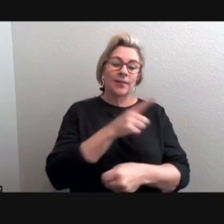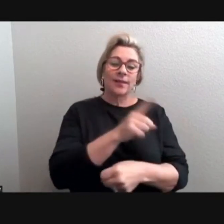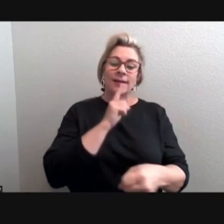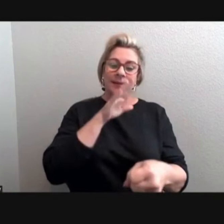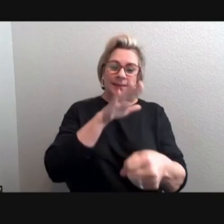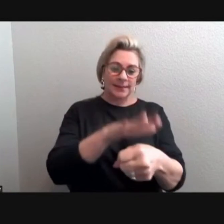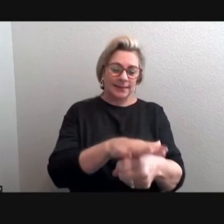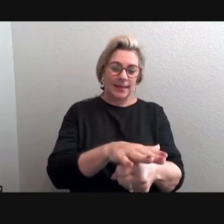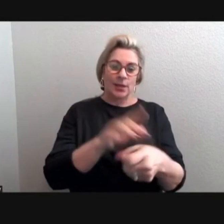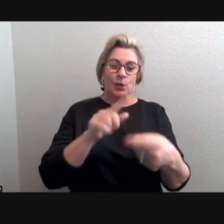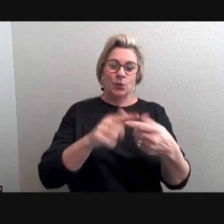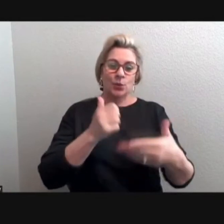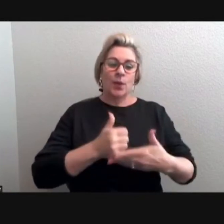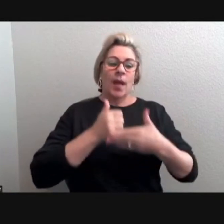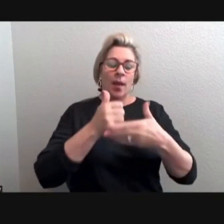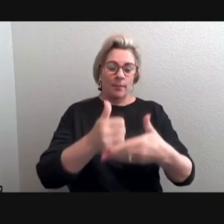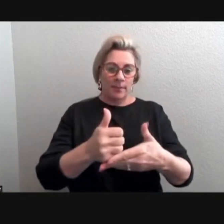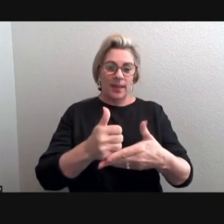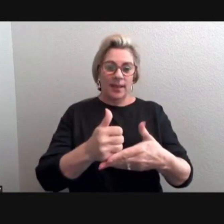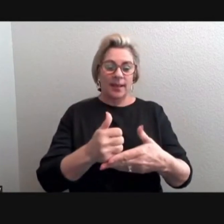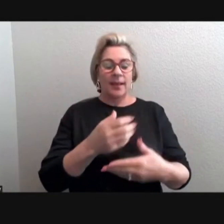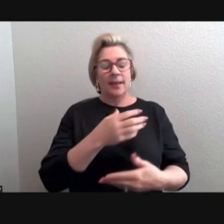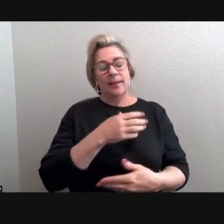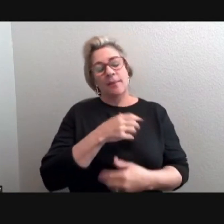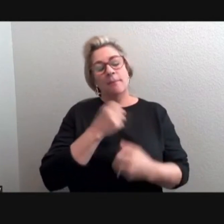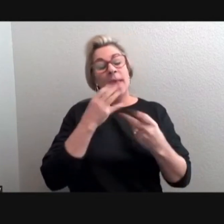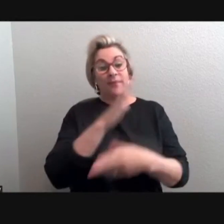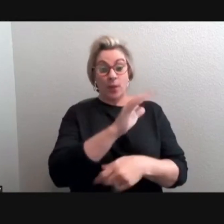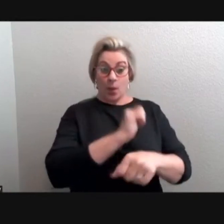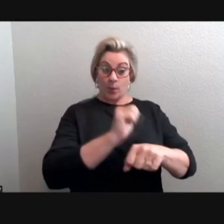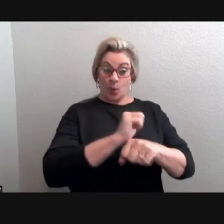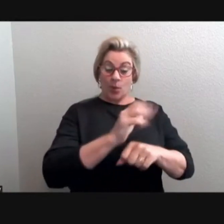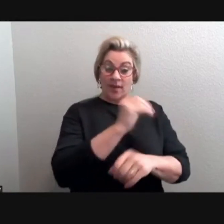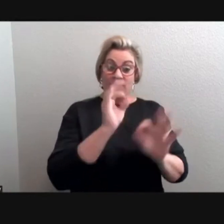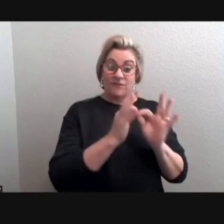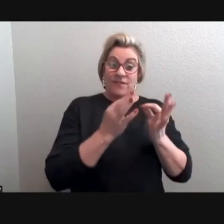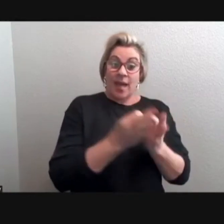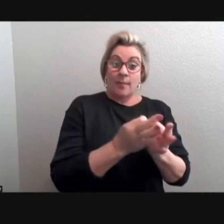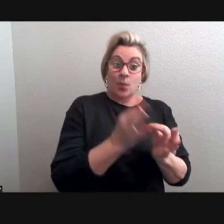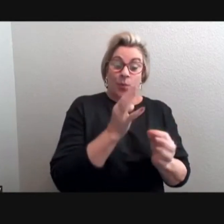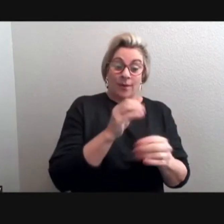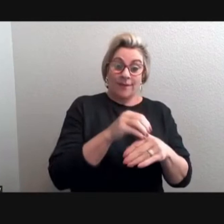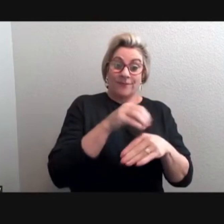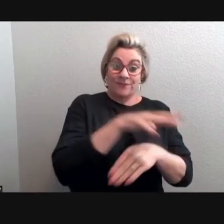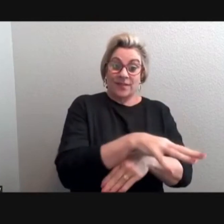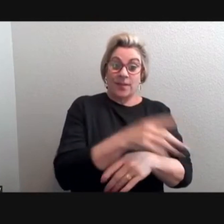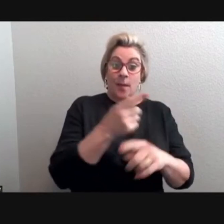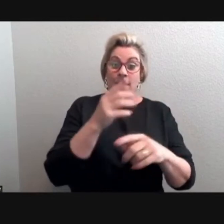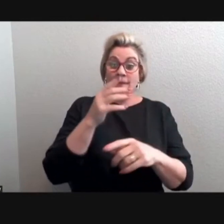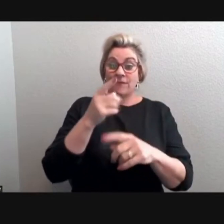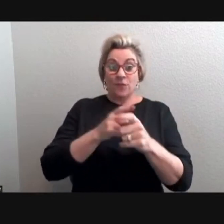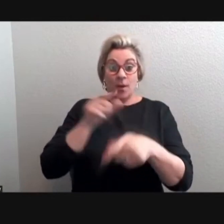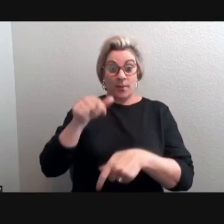in our community. And of course, many of their employees and employees' families were directly affected by